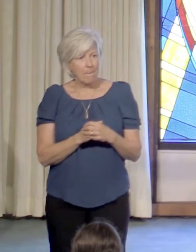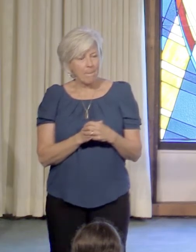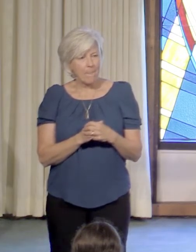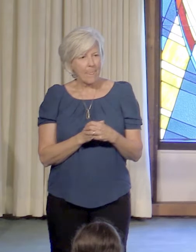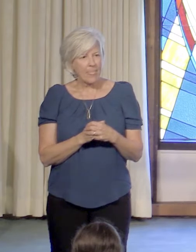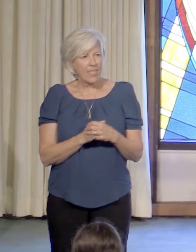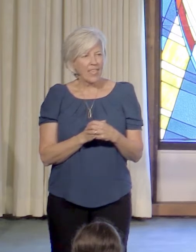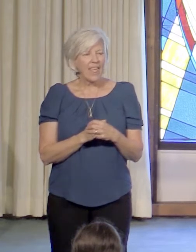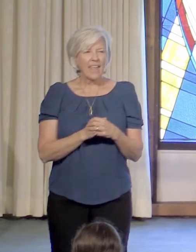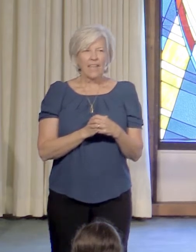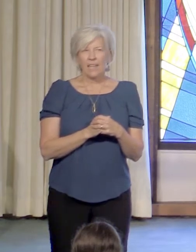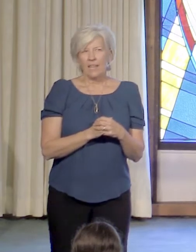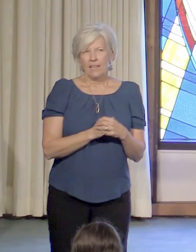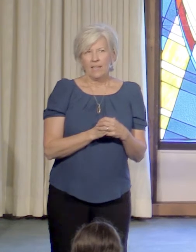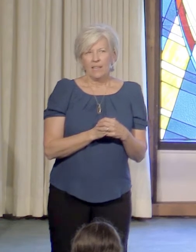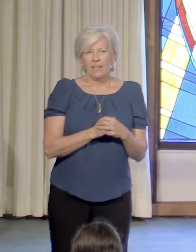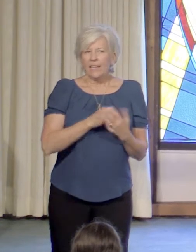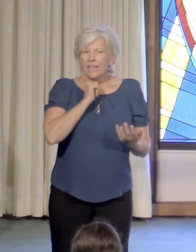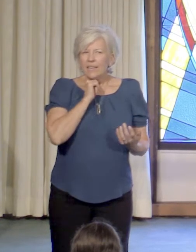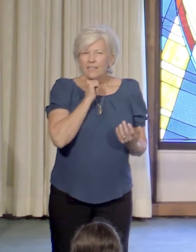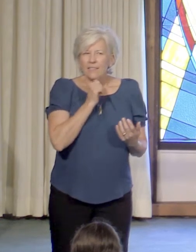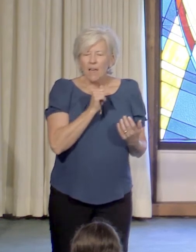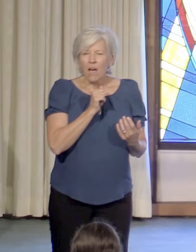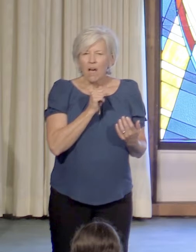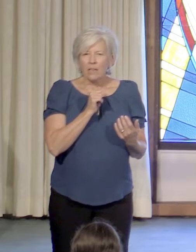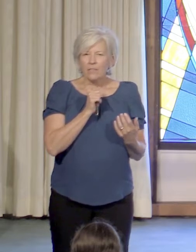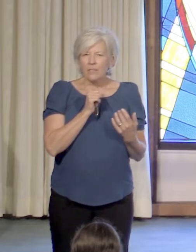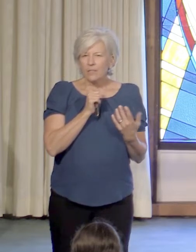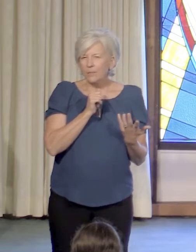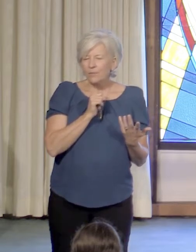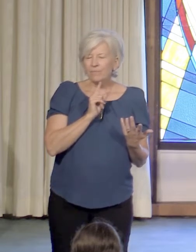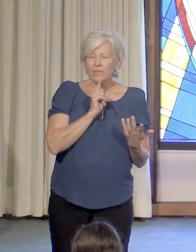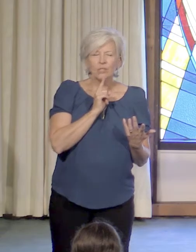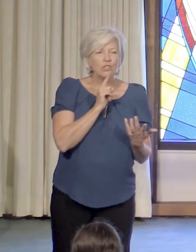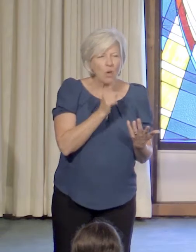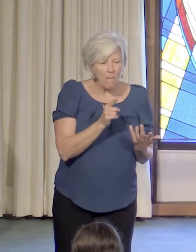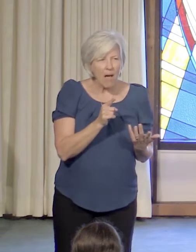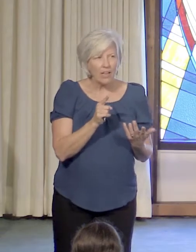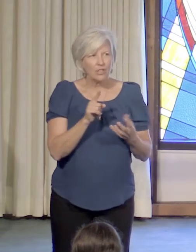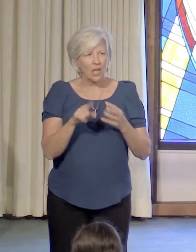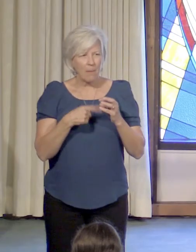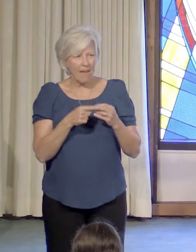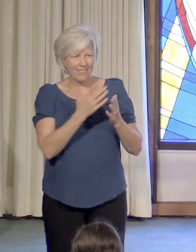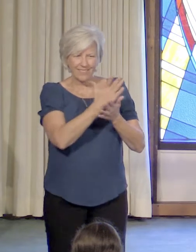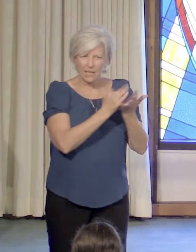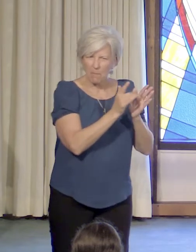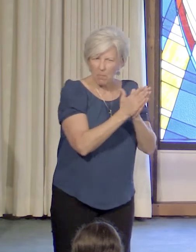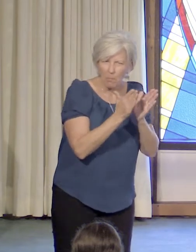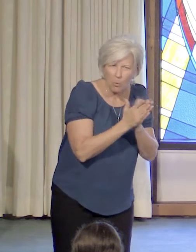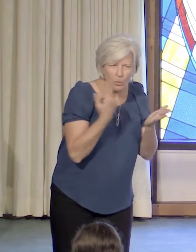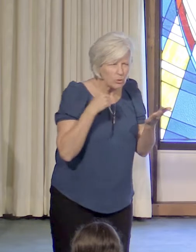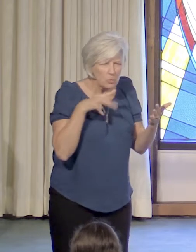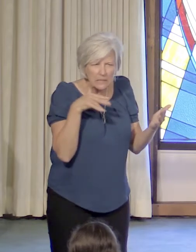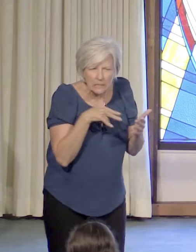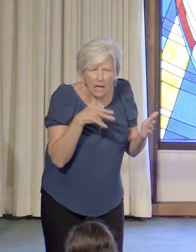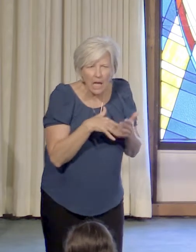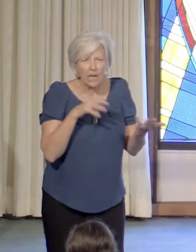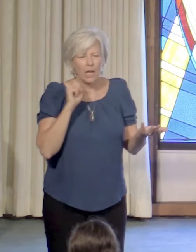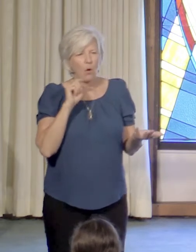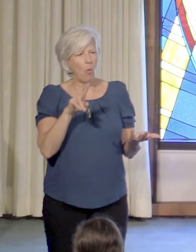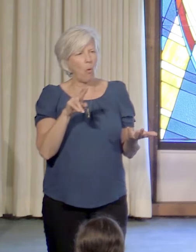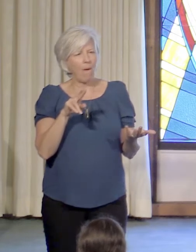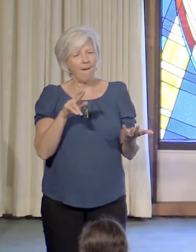It's not so much about some of the books that we may study or some of the